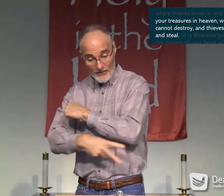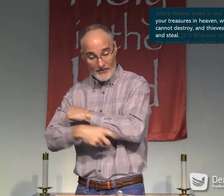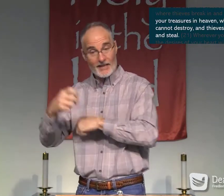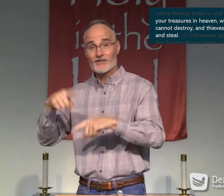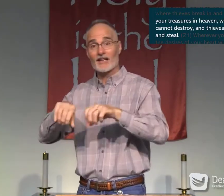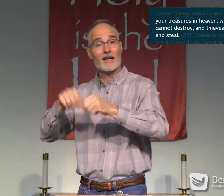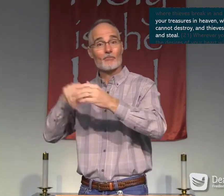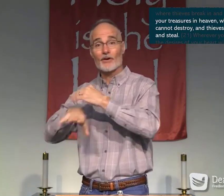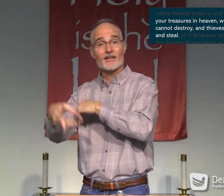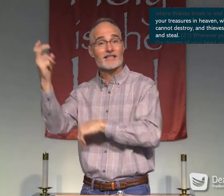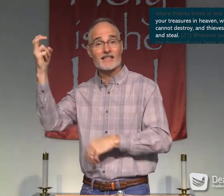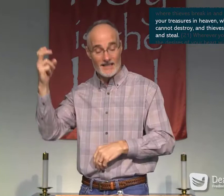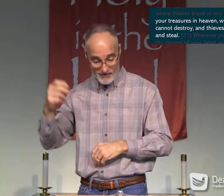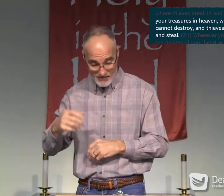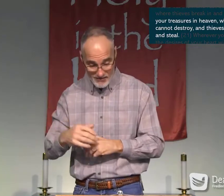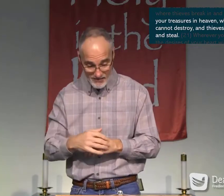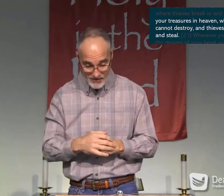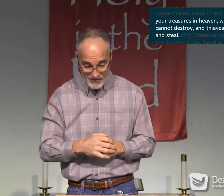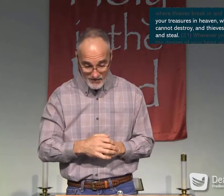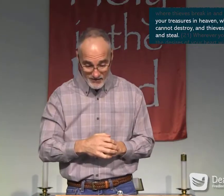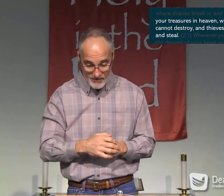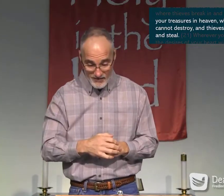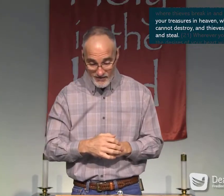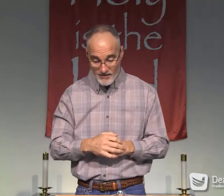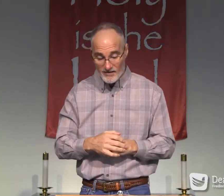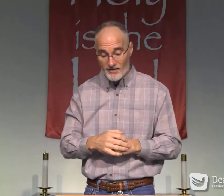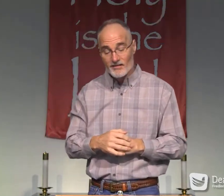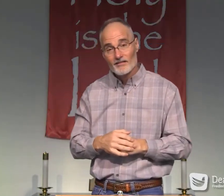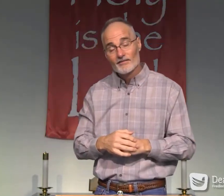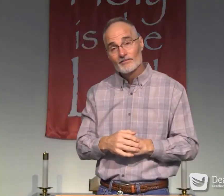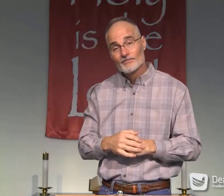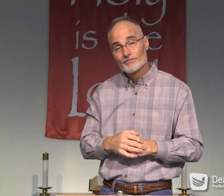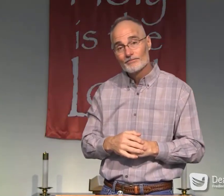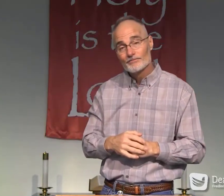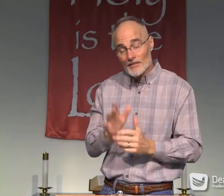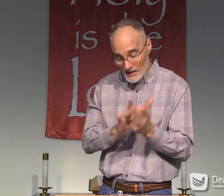rust cannot destroy, and thieves do not break in and steal.